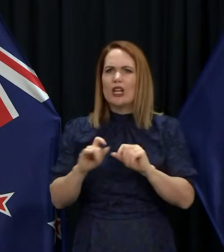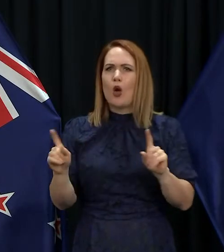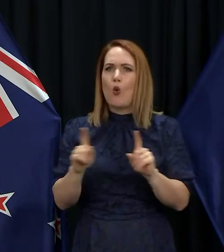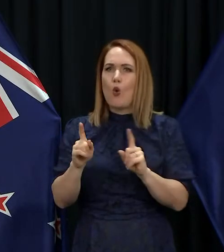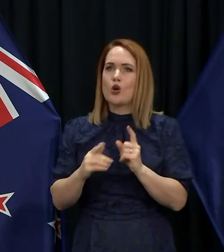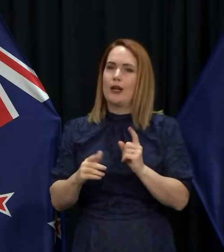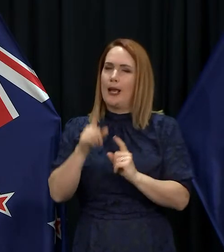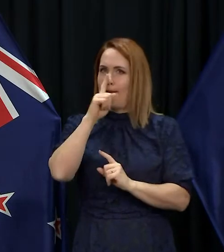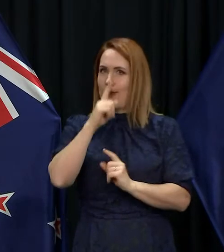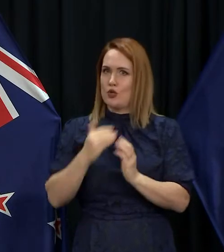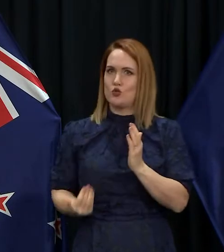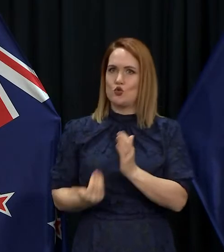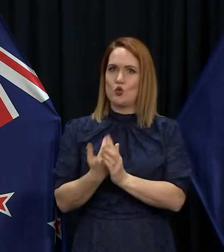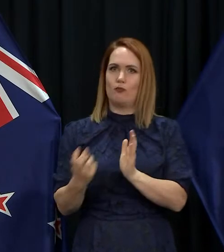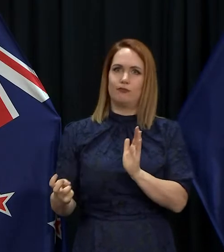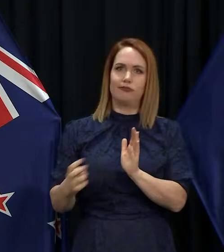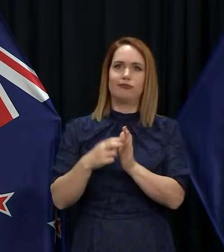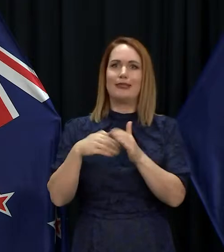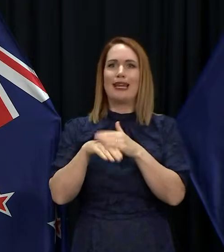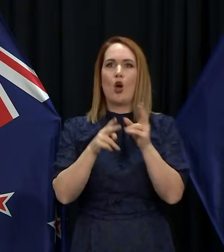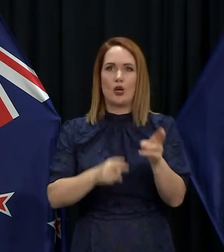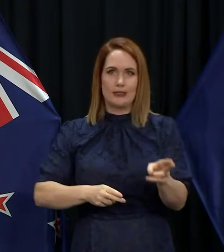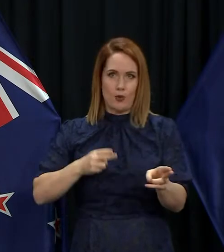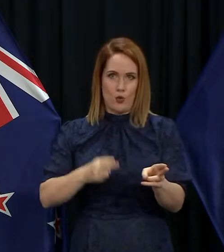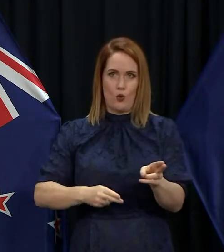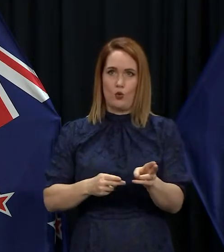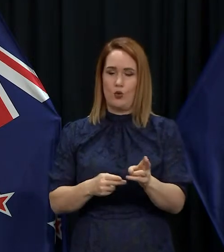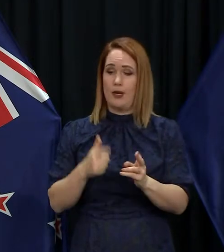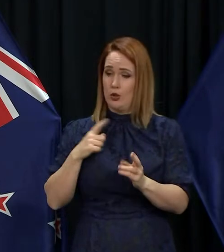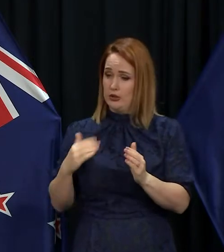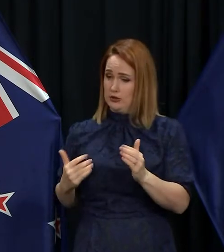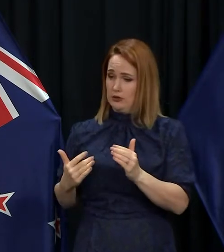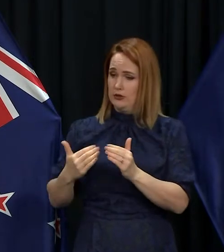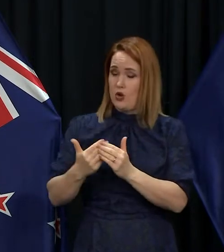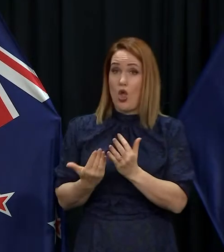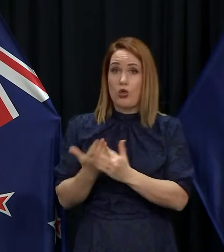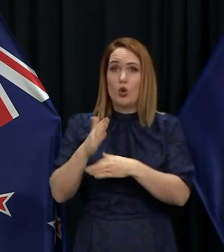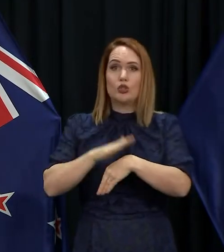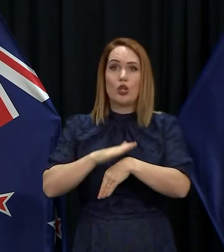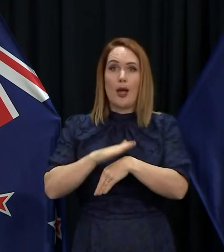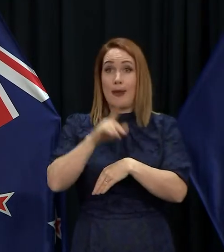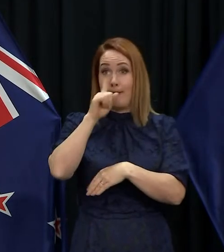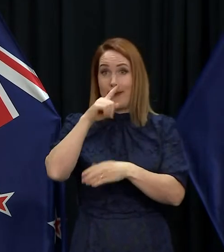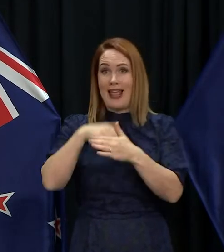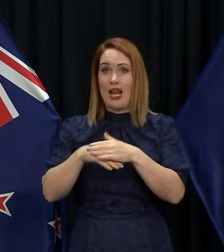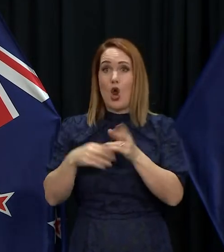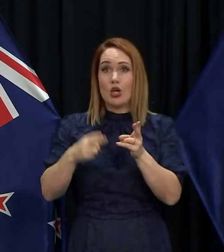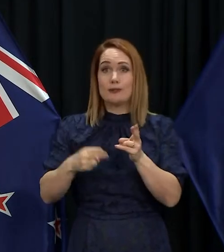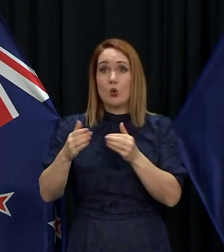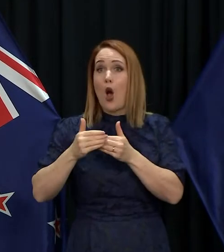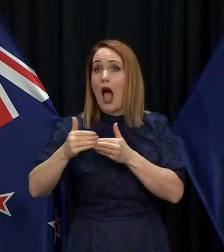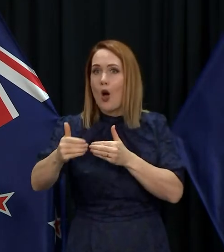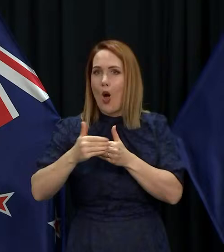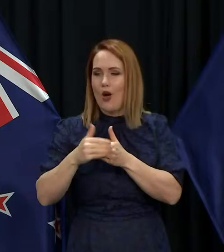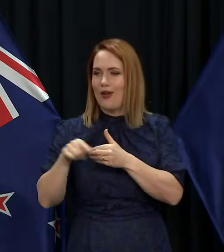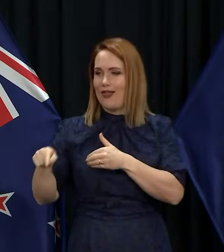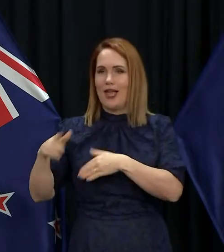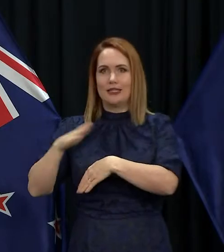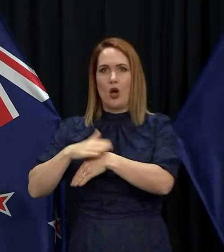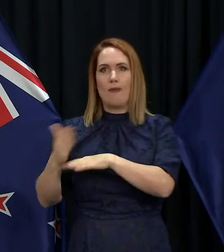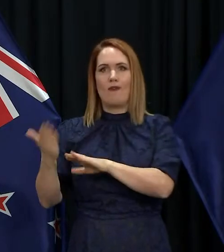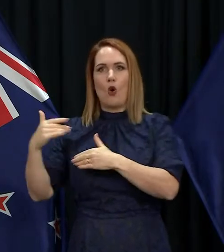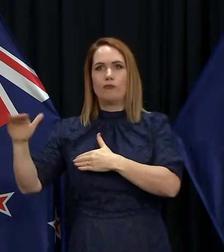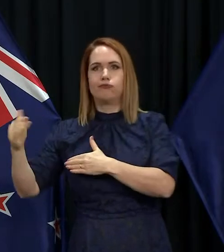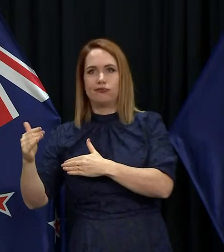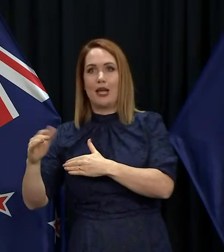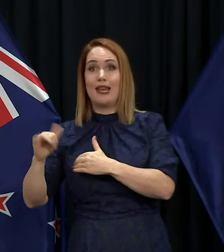because one of the things we've seen is that as we've gone on, length of stay has extended. So it's not just new people coming